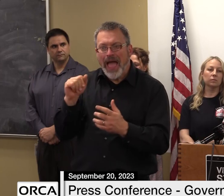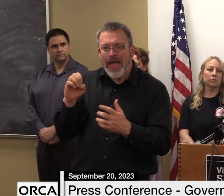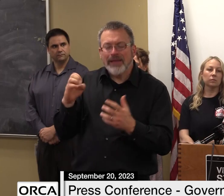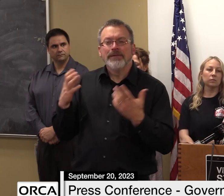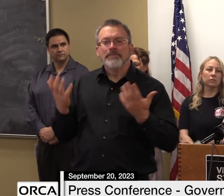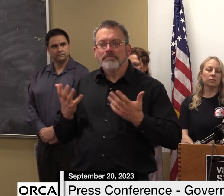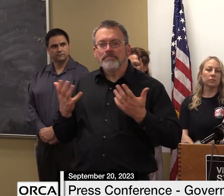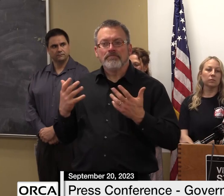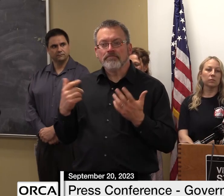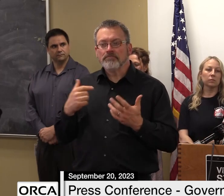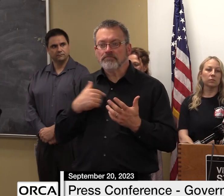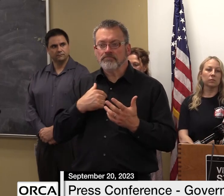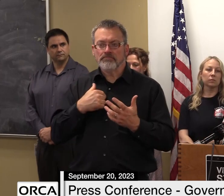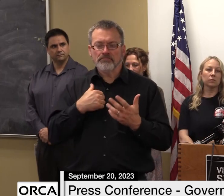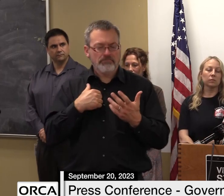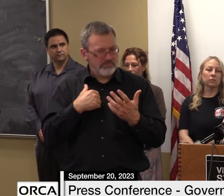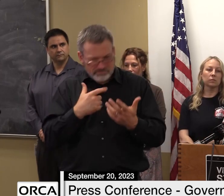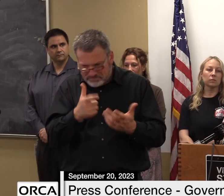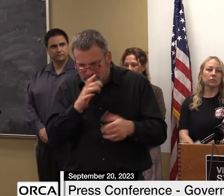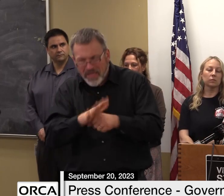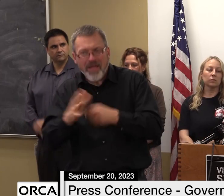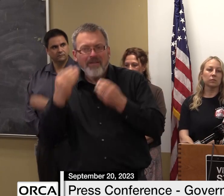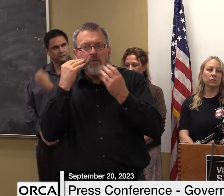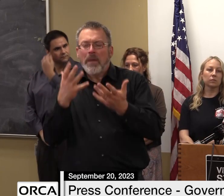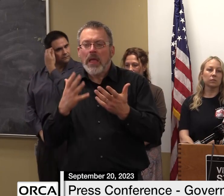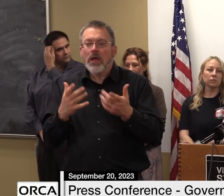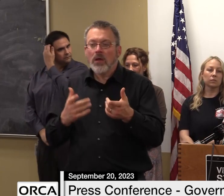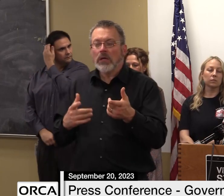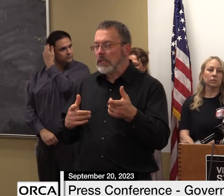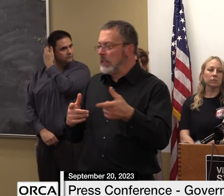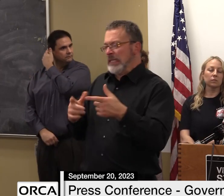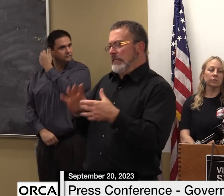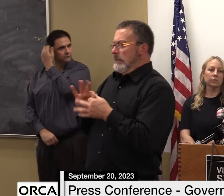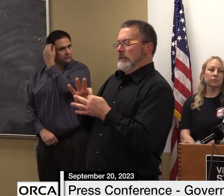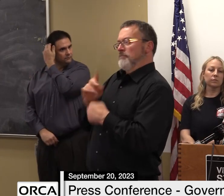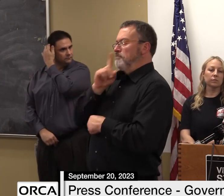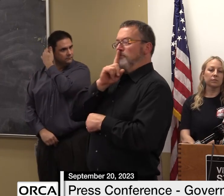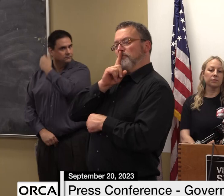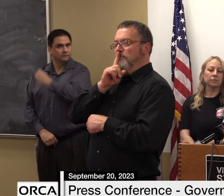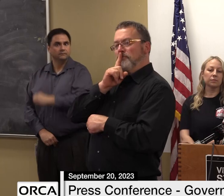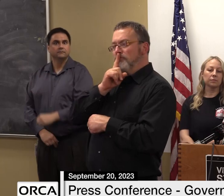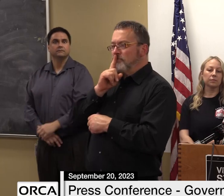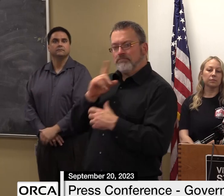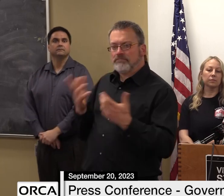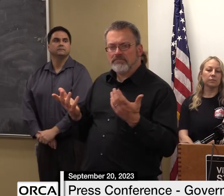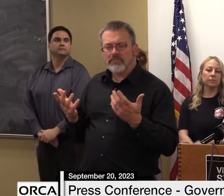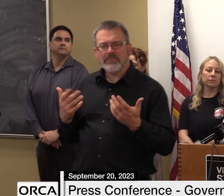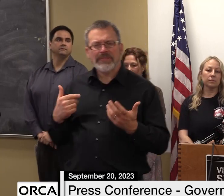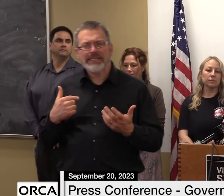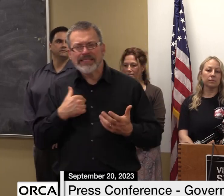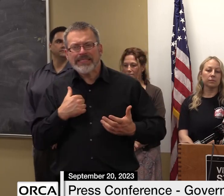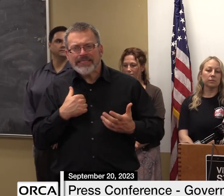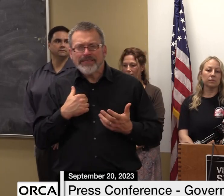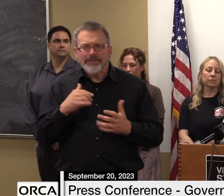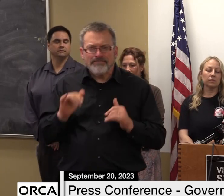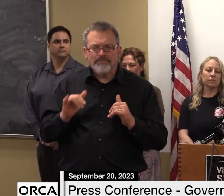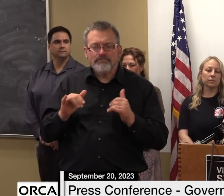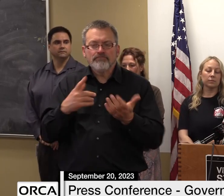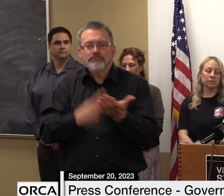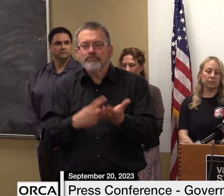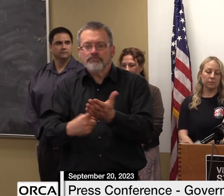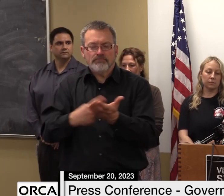We felt he wasn't given the whole story, but he wouldn't disclose any extra information. While he was talking to the mitigation